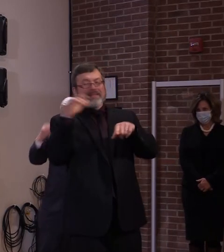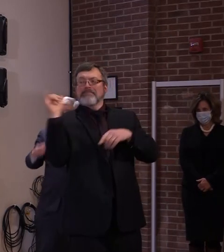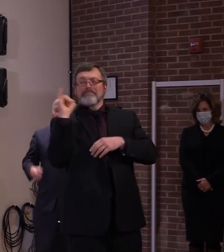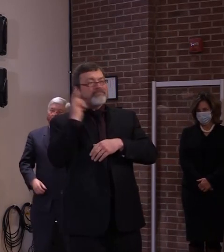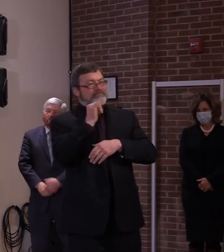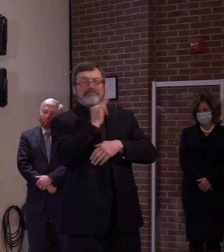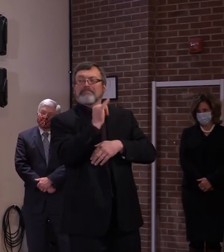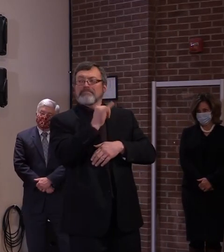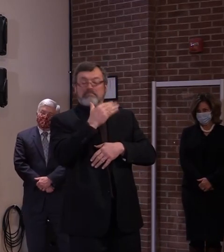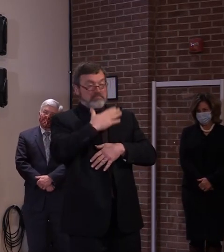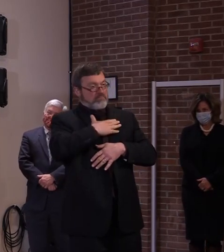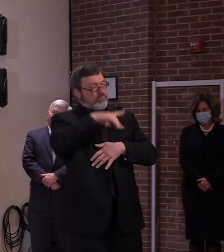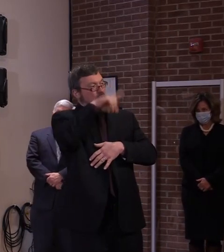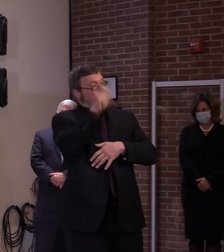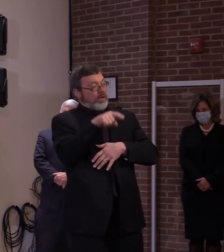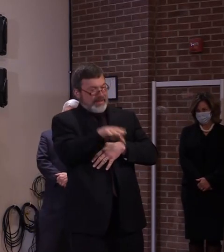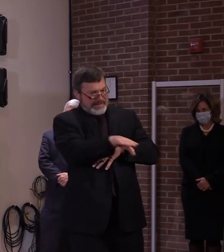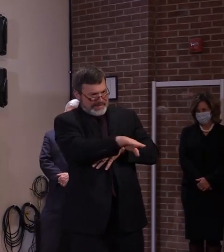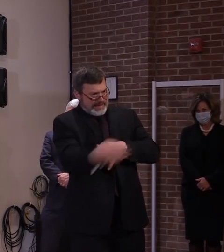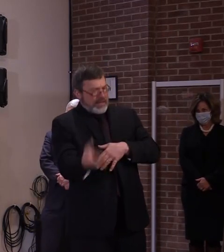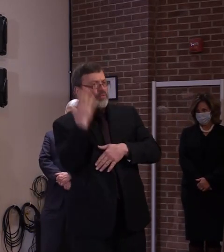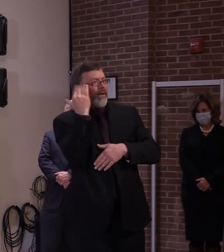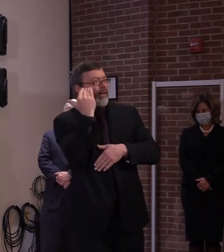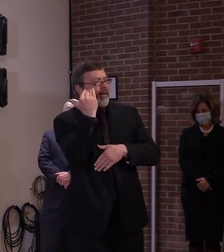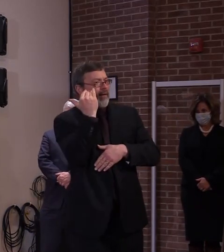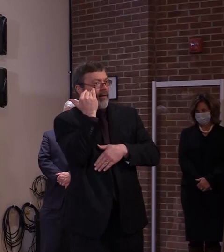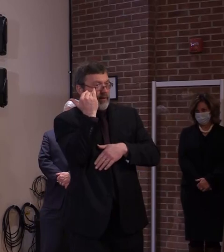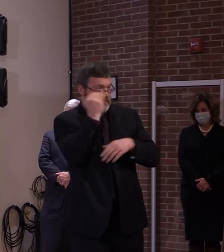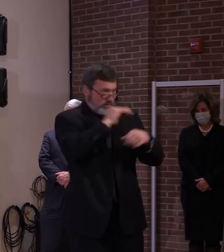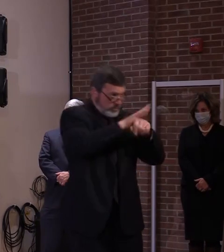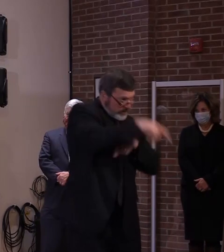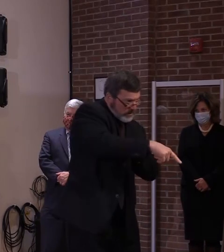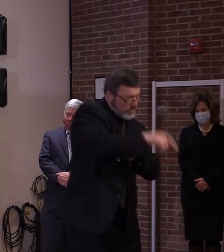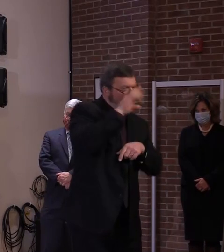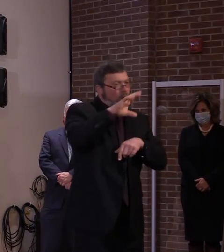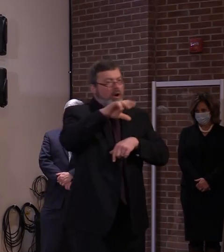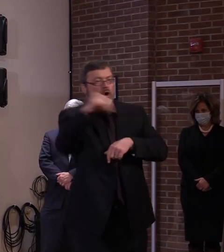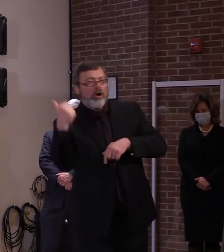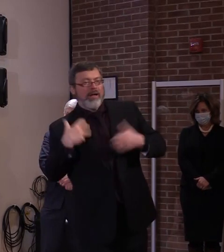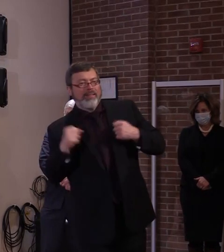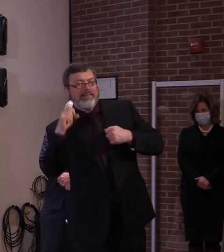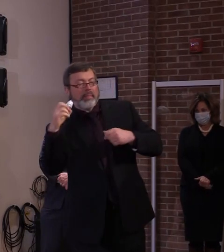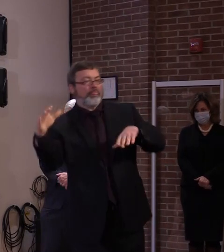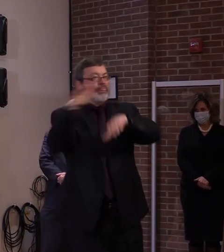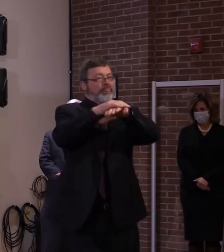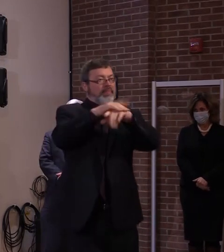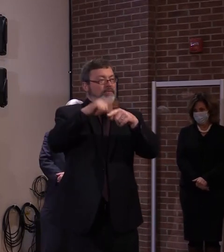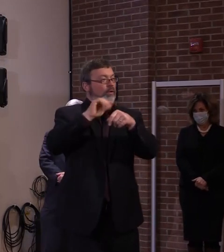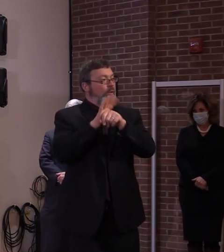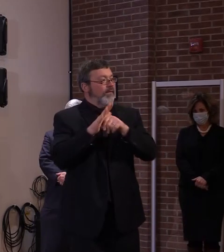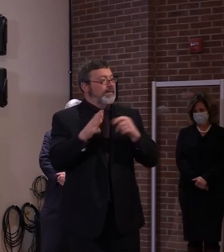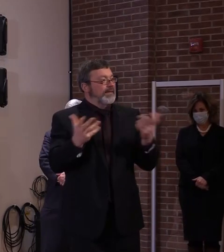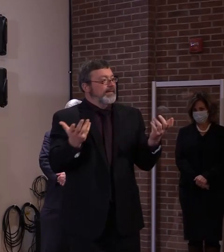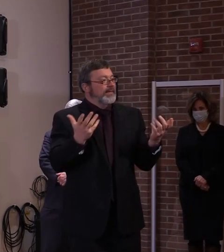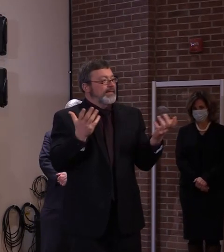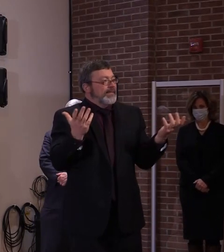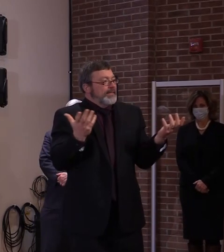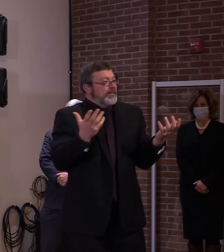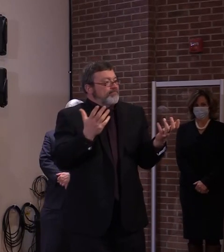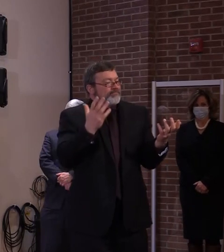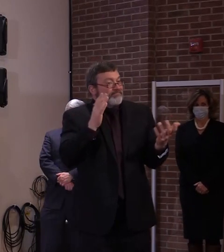COVID, and it probably contributed to their death, but not all. There are some